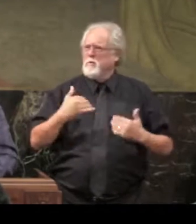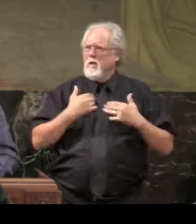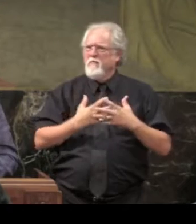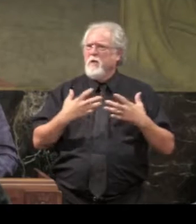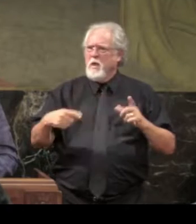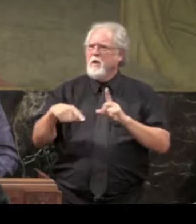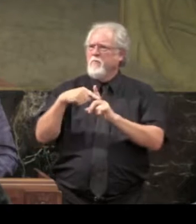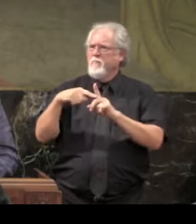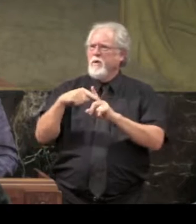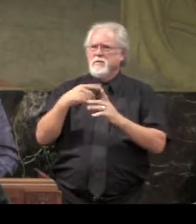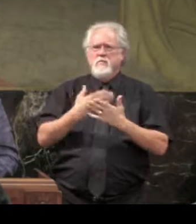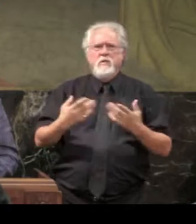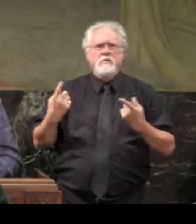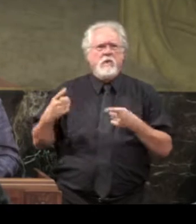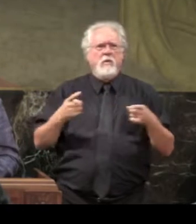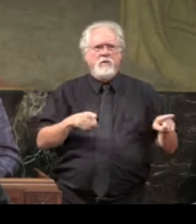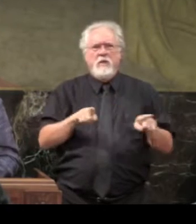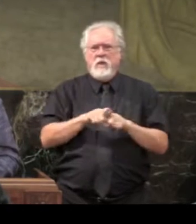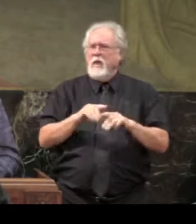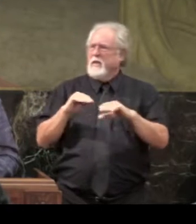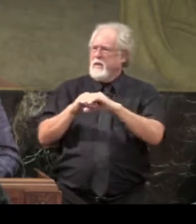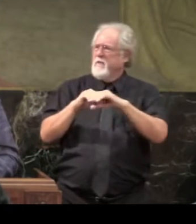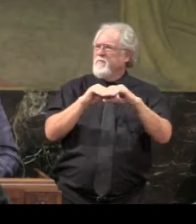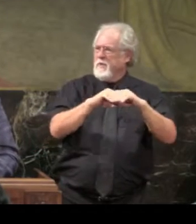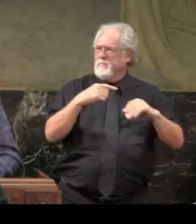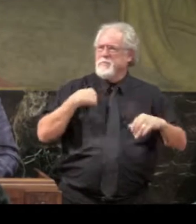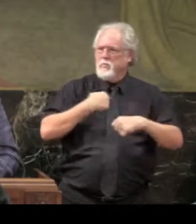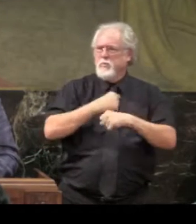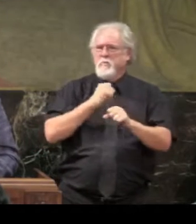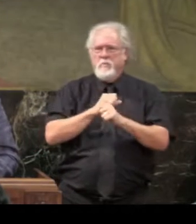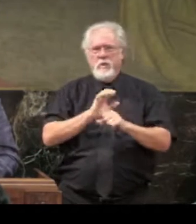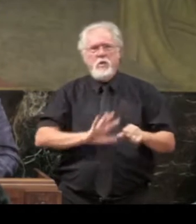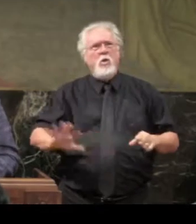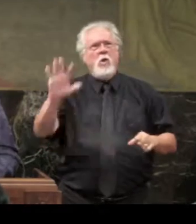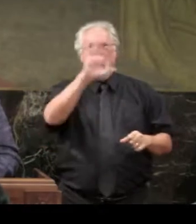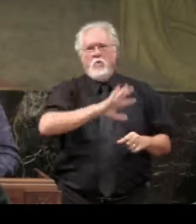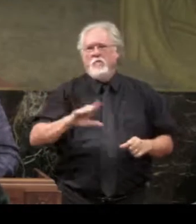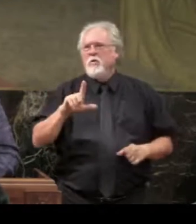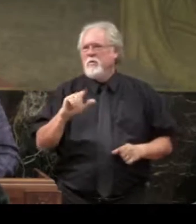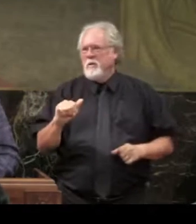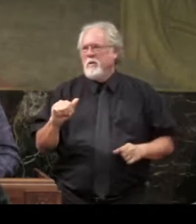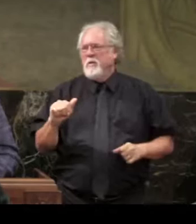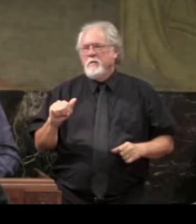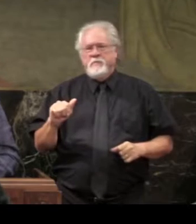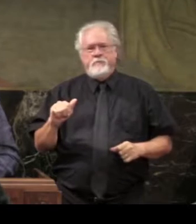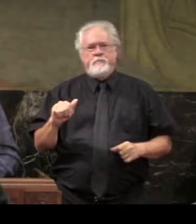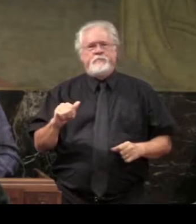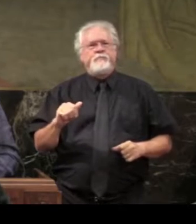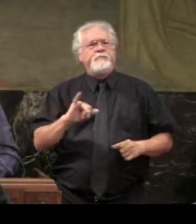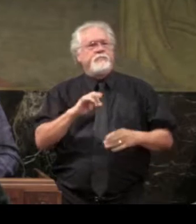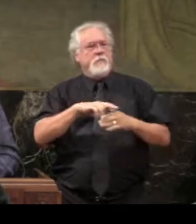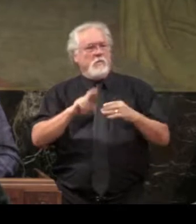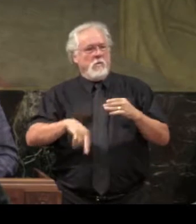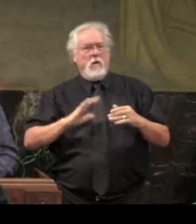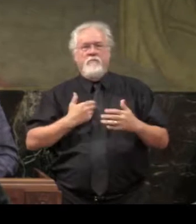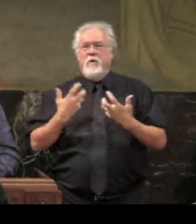very positive things going on, like these investments we're making across the state of Louisiana as a result of our partnership with the DRA. So I